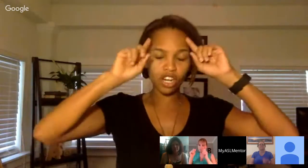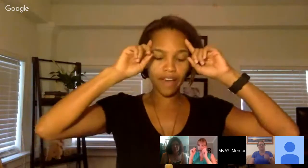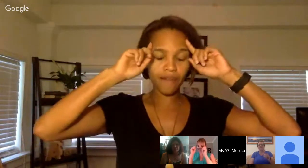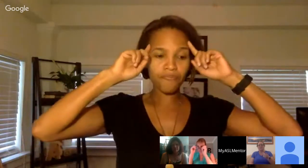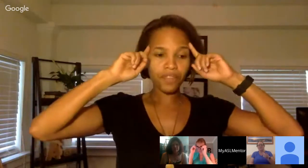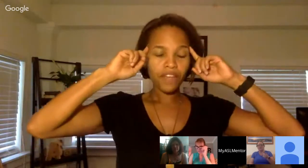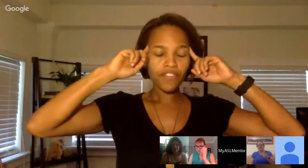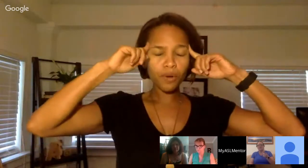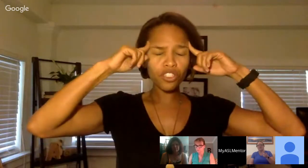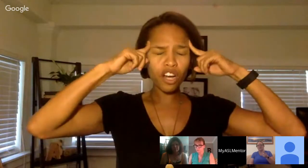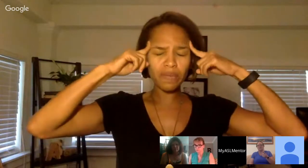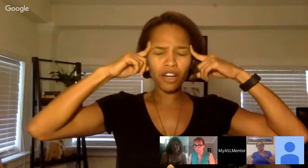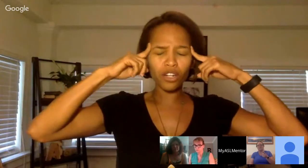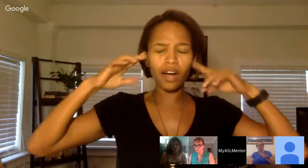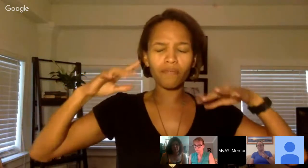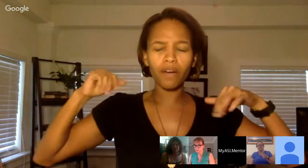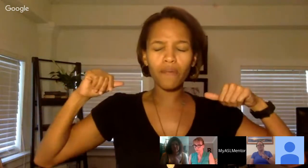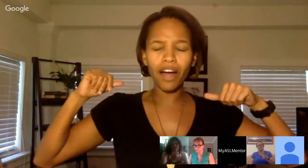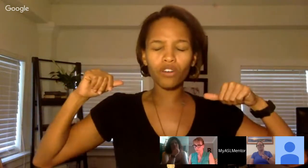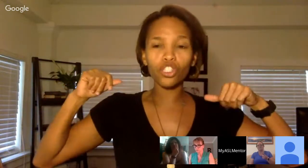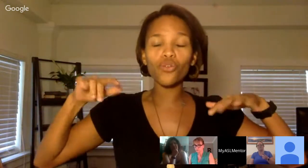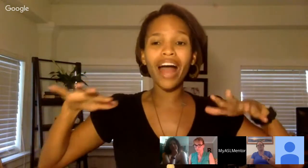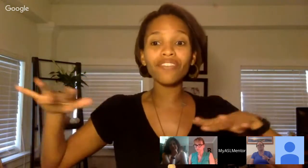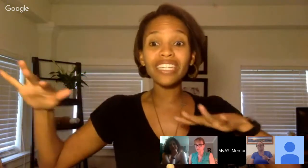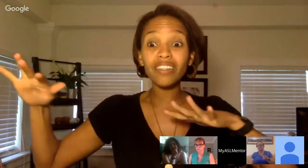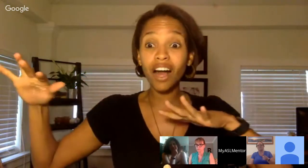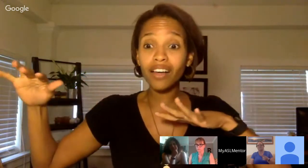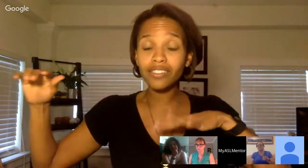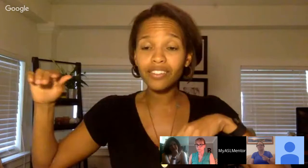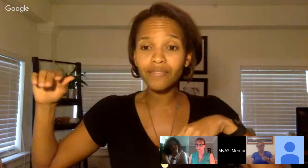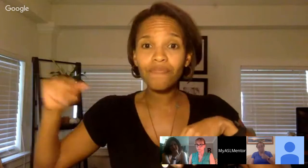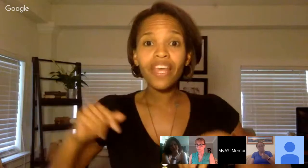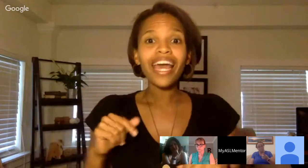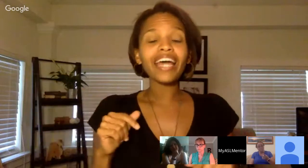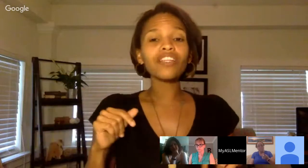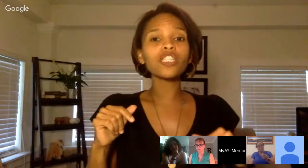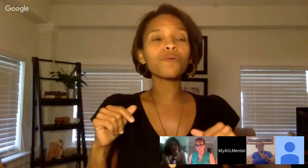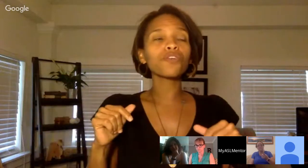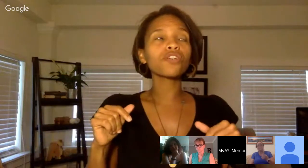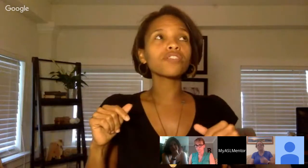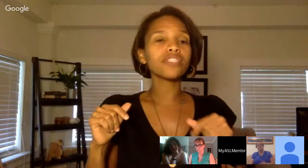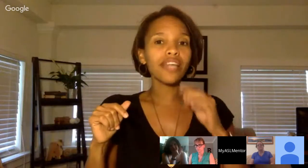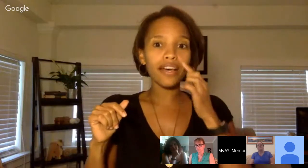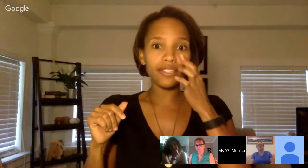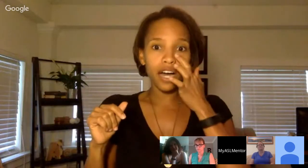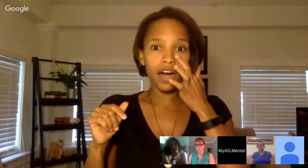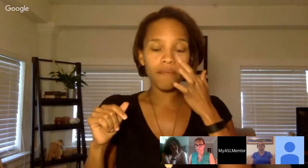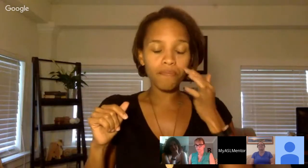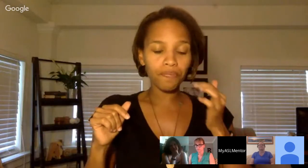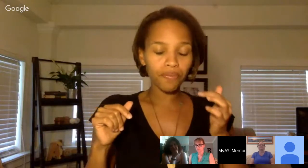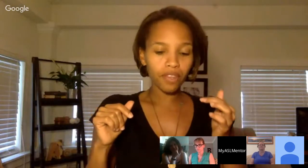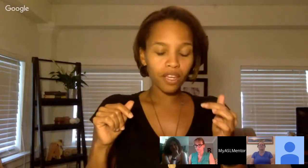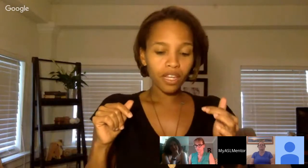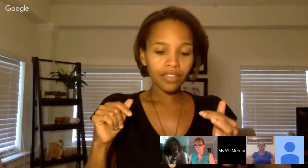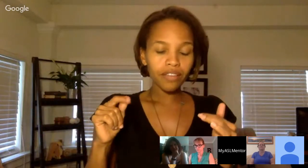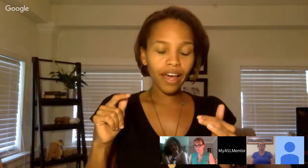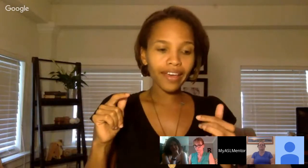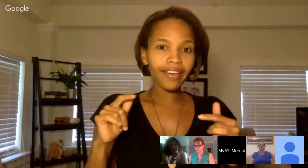I just thought of that. This person talks about traveling a lot. And this person says,